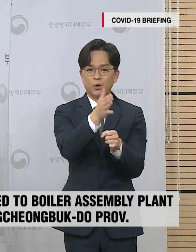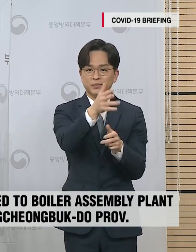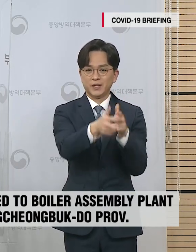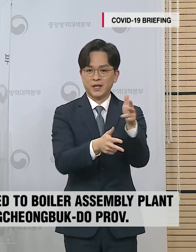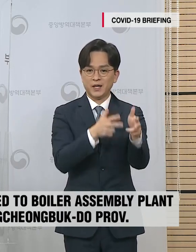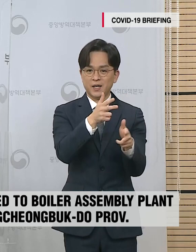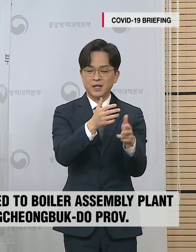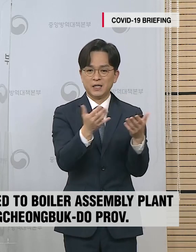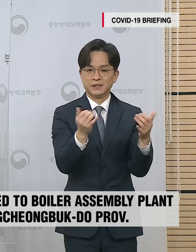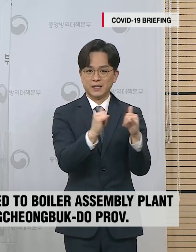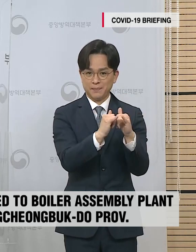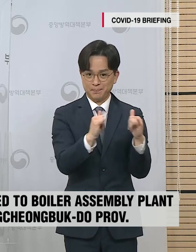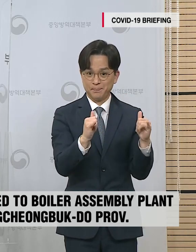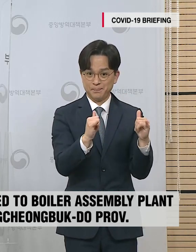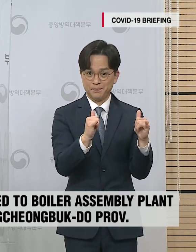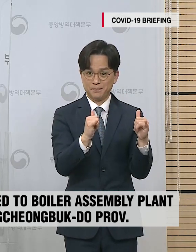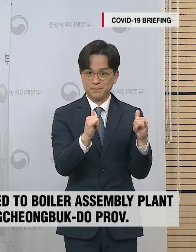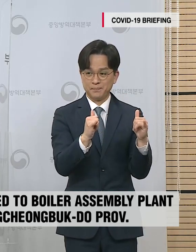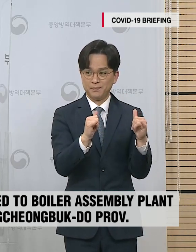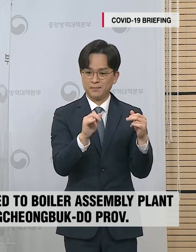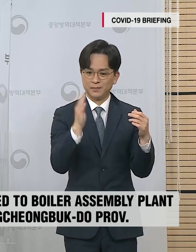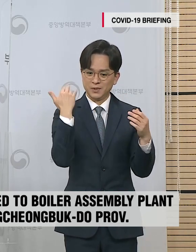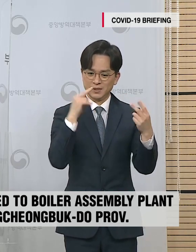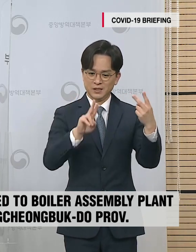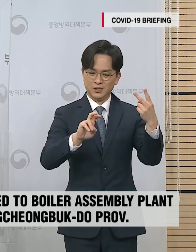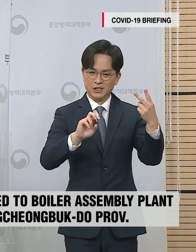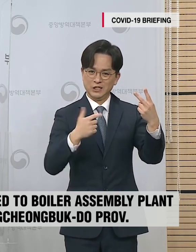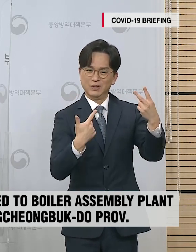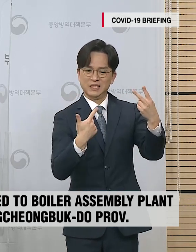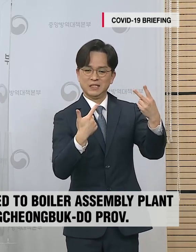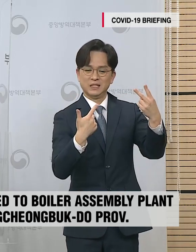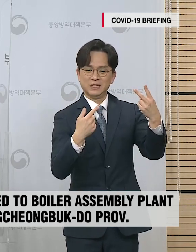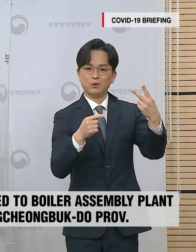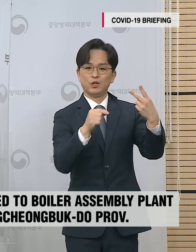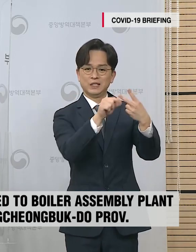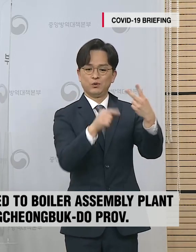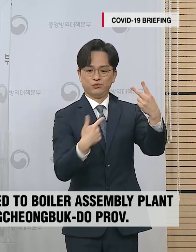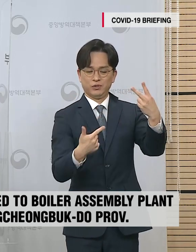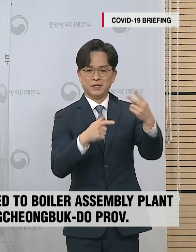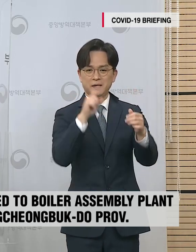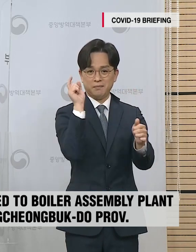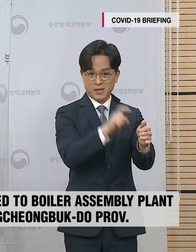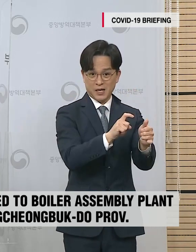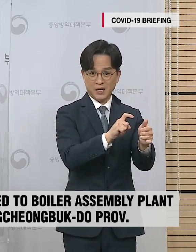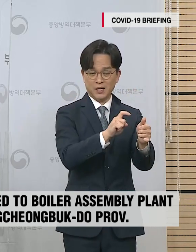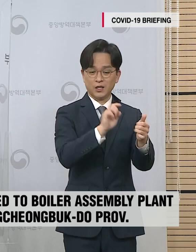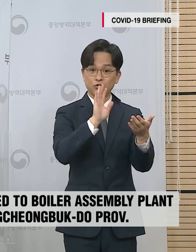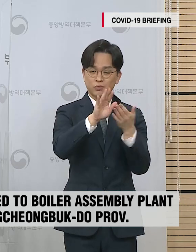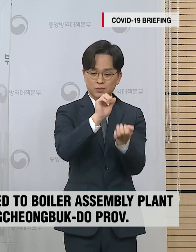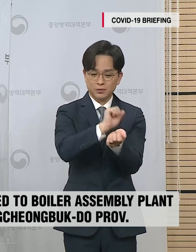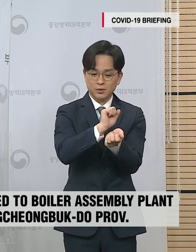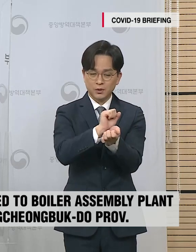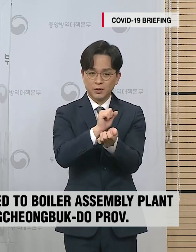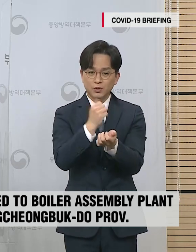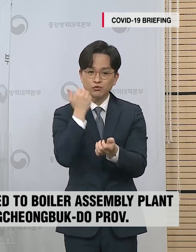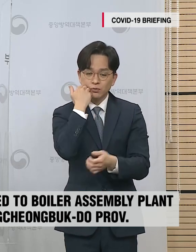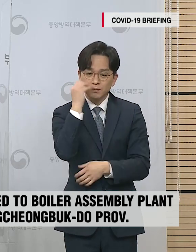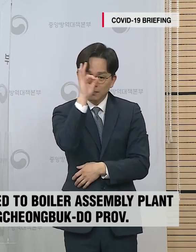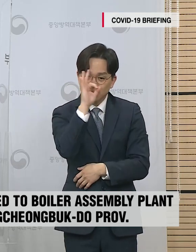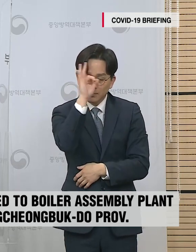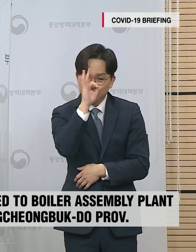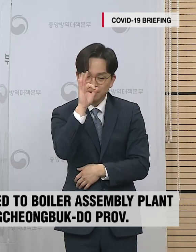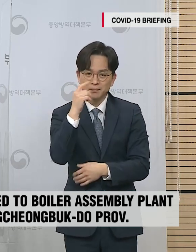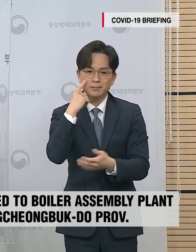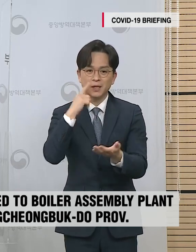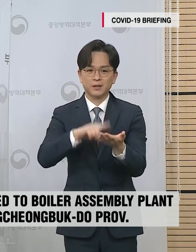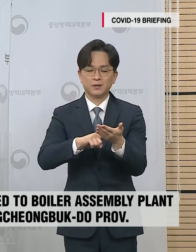was also in relation to the Gyeonggi-do province and the manufacturing plant. We identified the first index case on the 6th of February, and